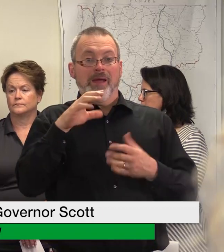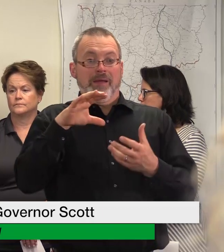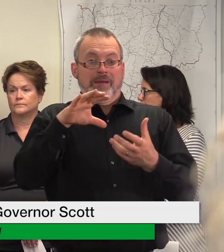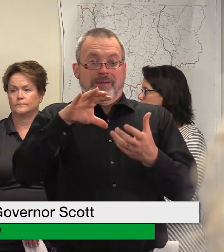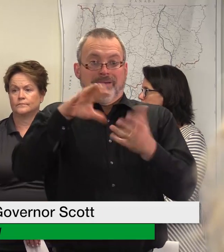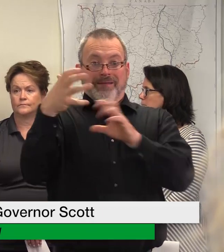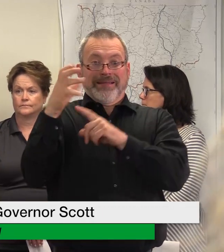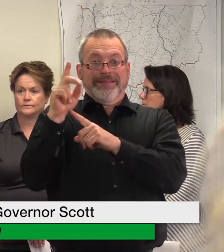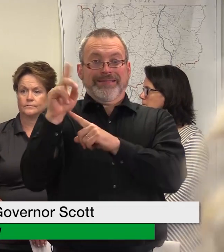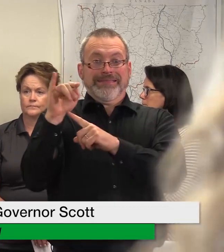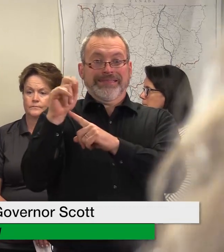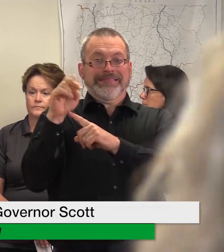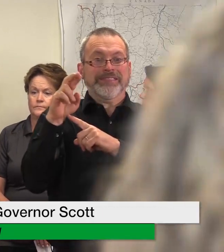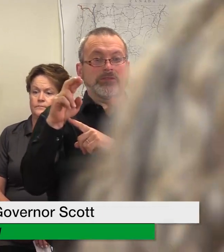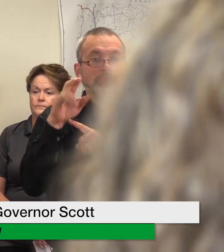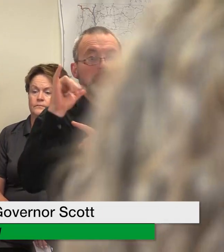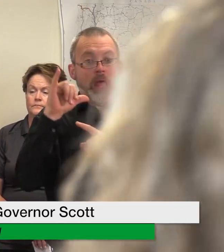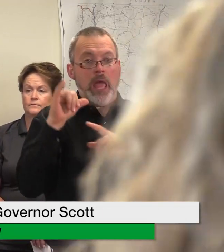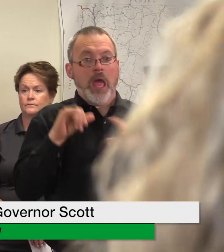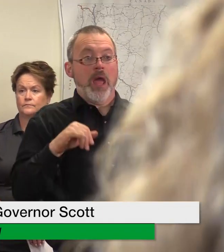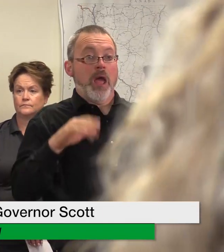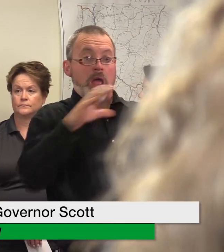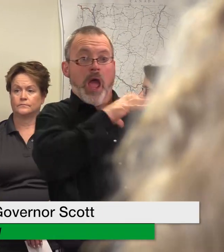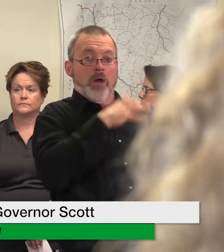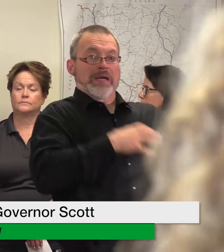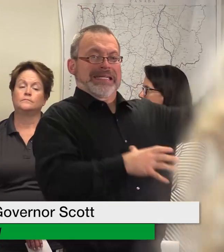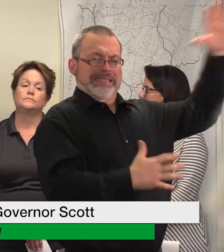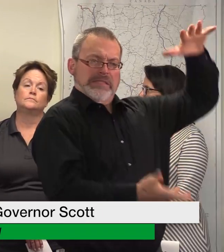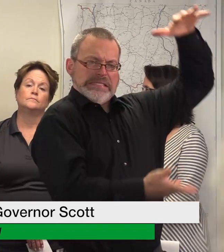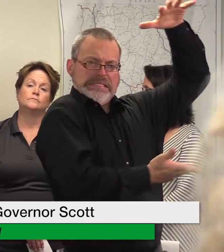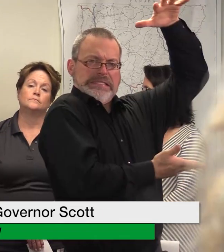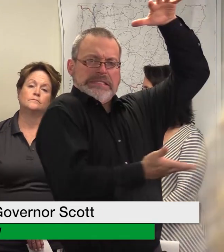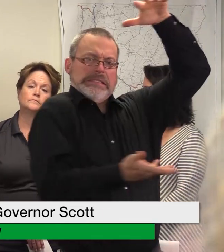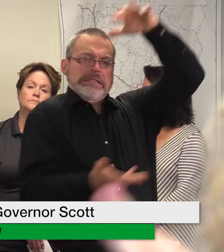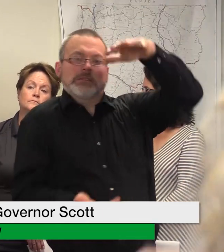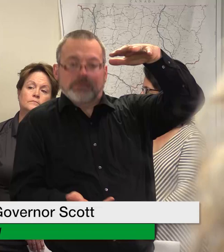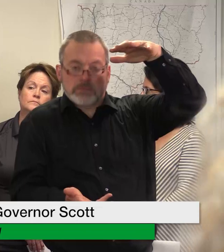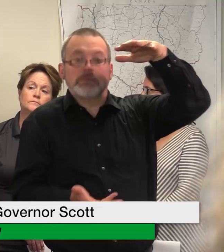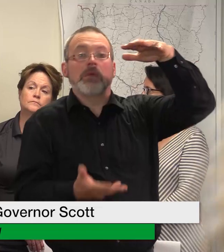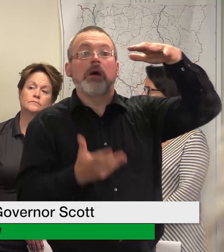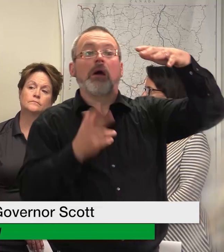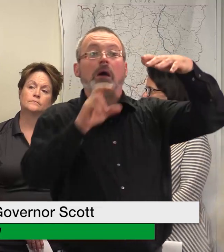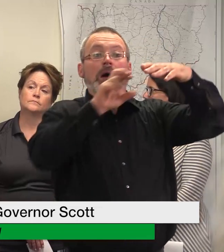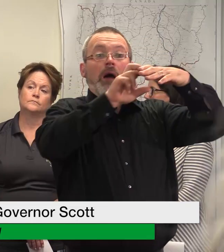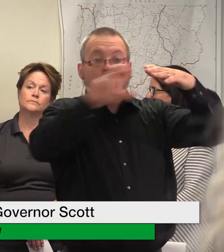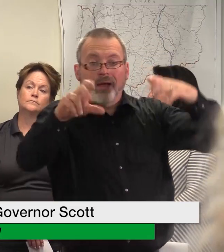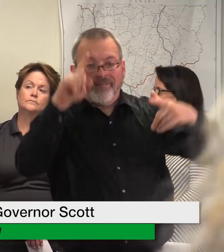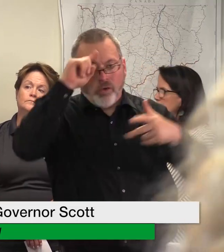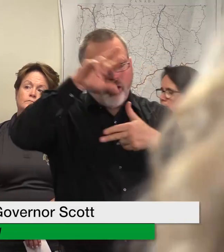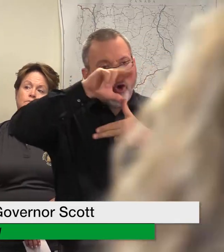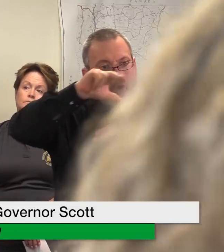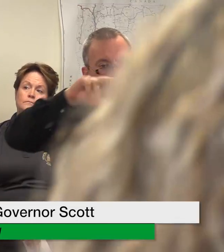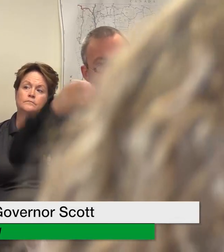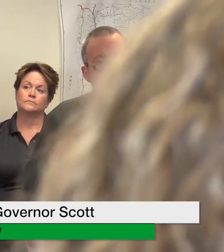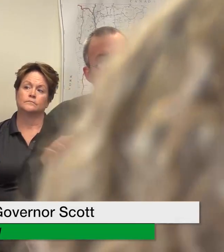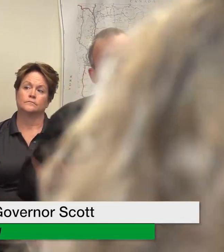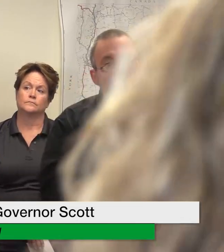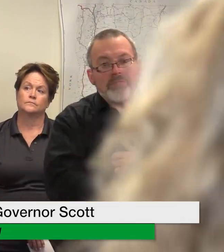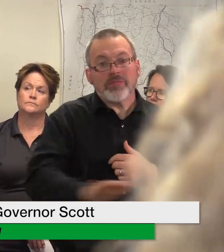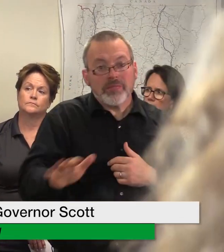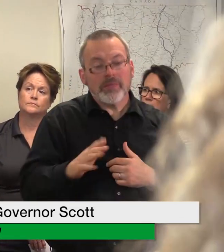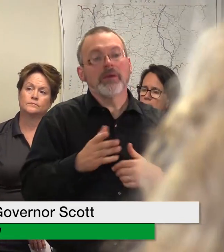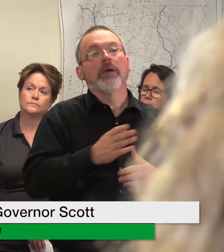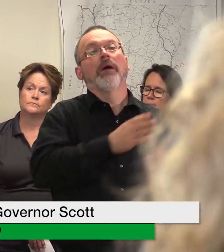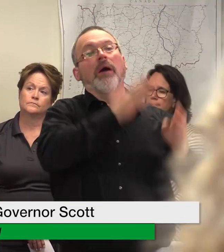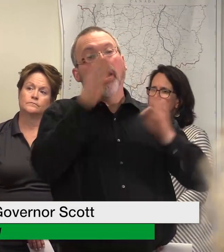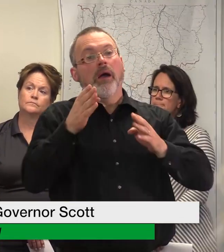funding comes from Congress, and as we enter hurricane season, they continue to work. The administration works with Congress on the anticipated